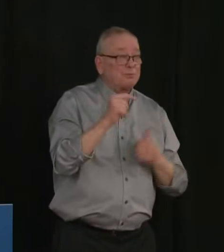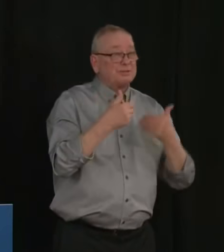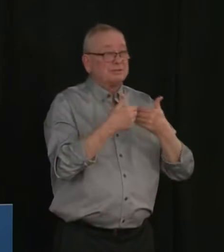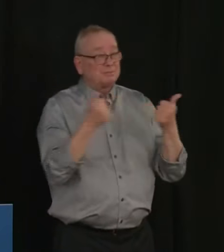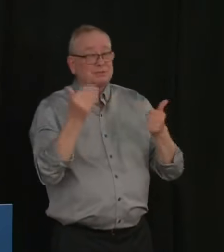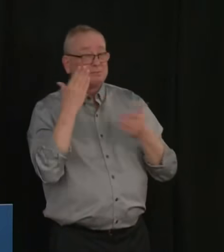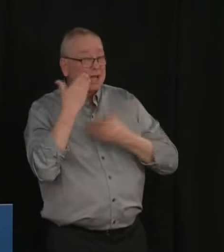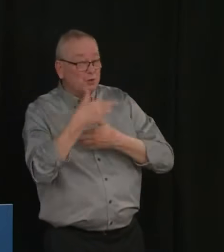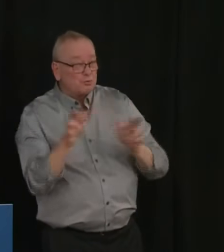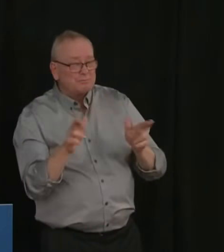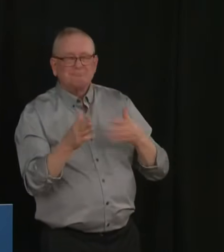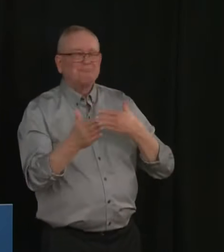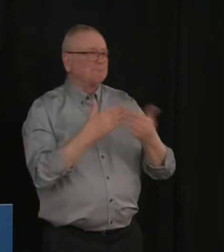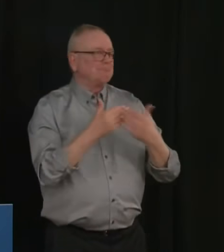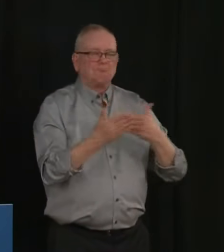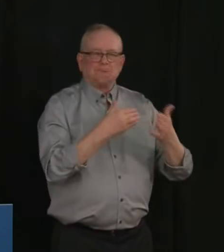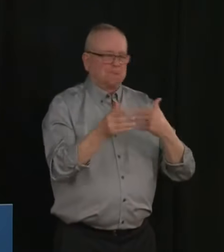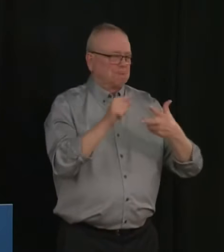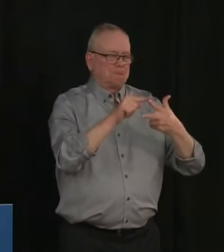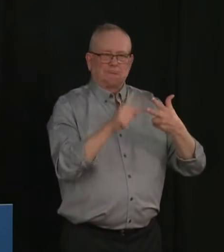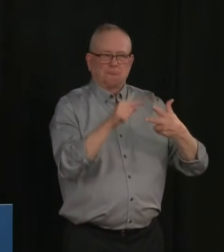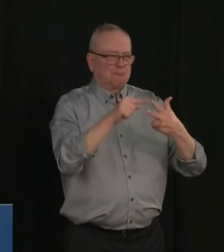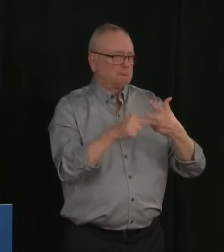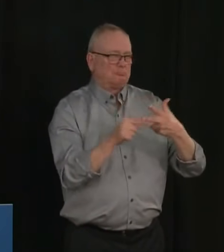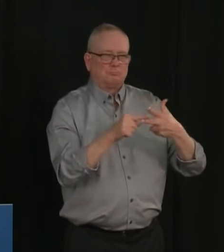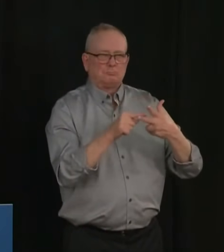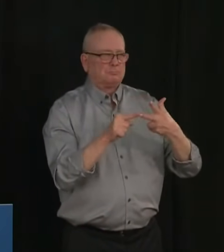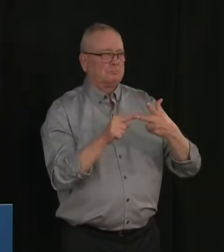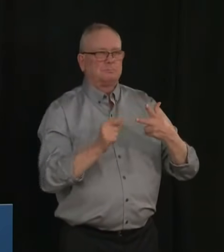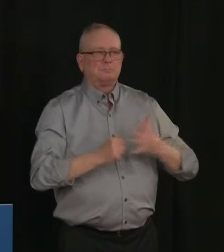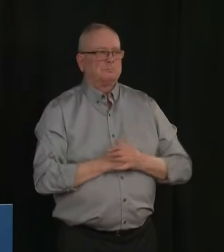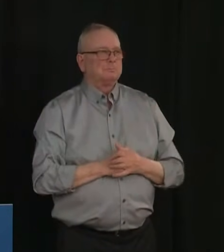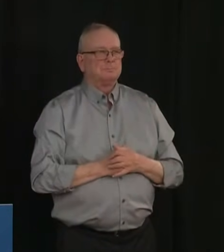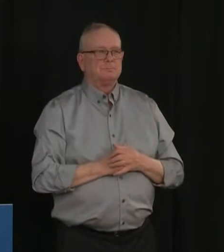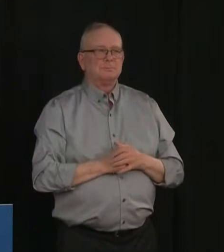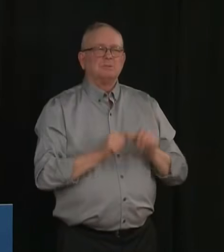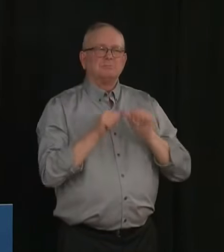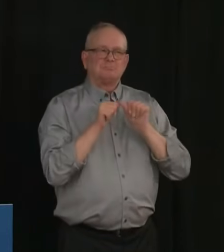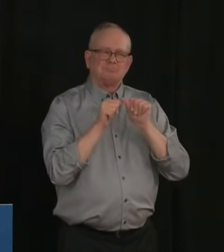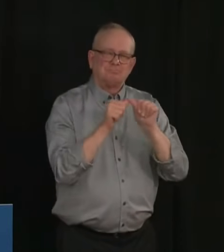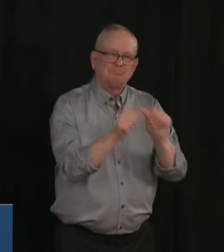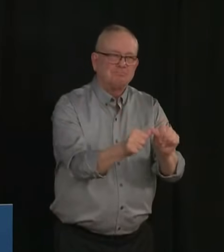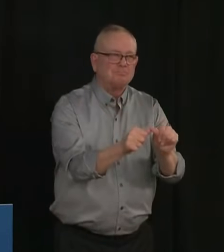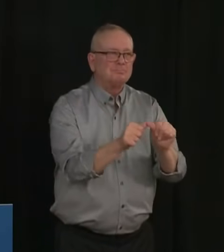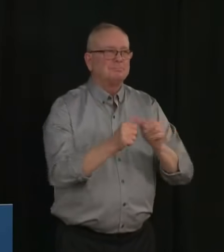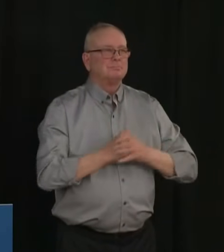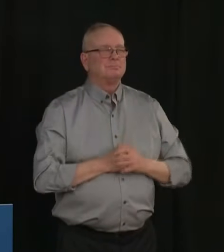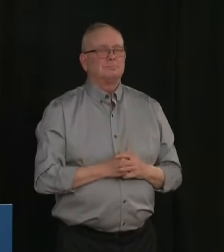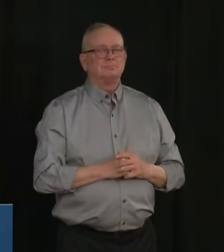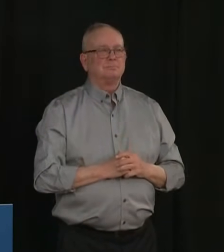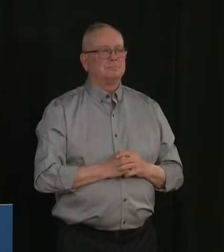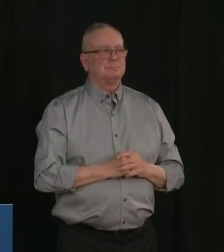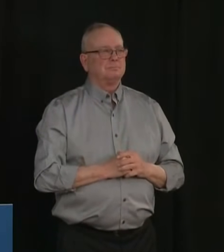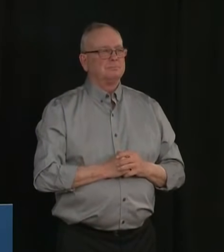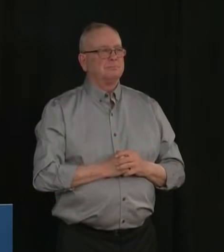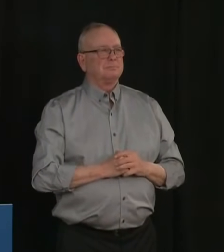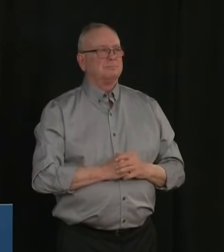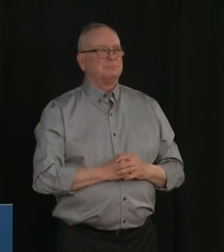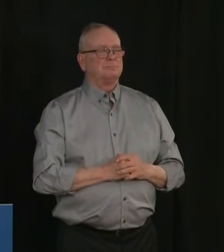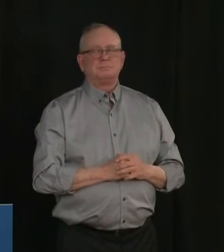the last exposure to an infectious case remains the same. It is just the home isolation approach that is a little bit